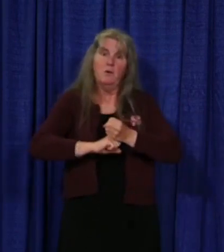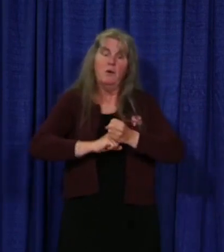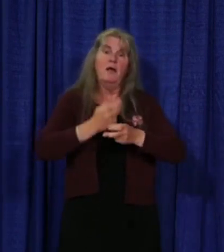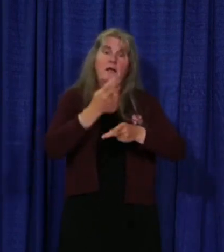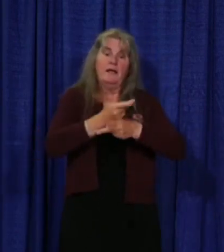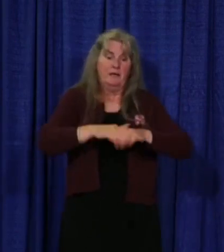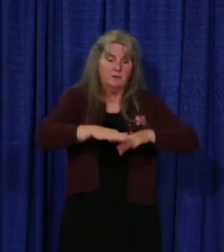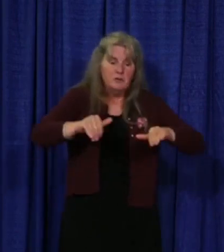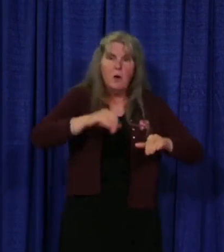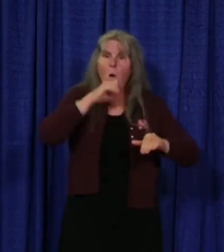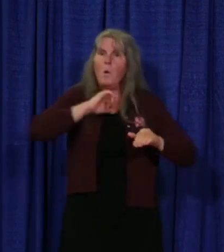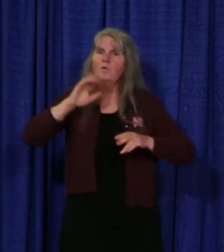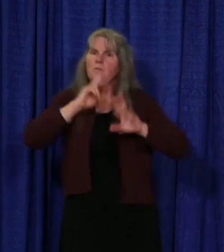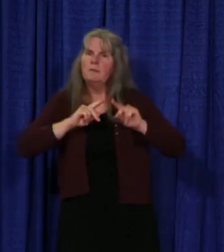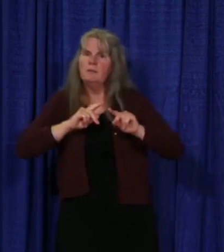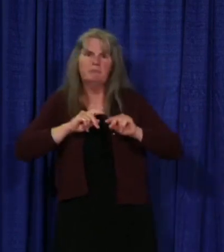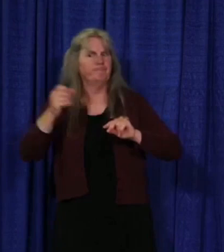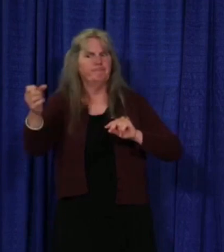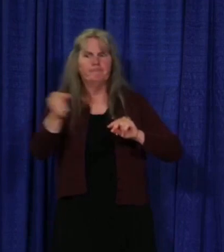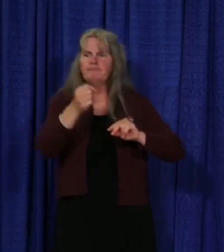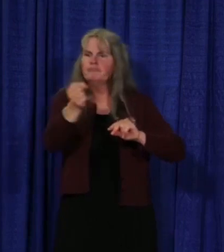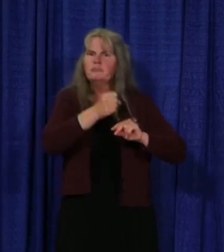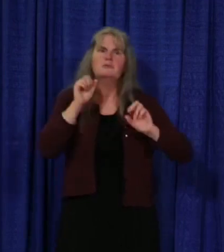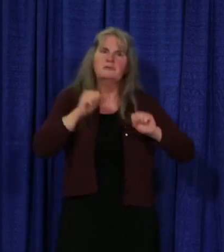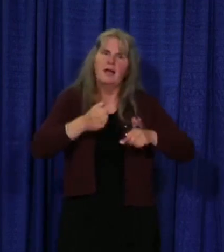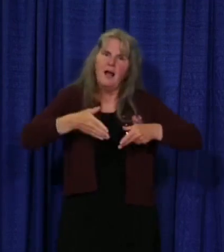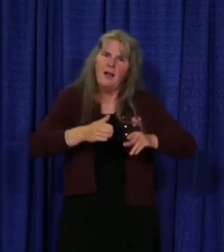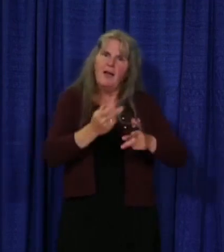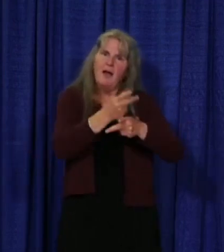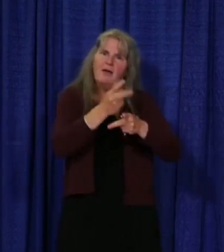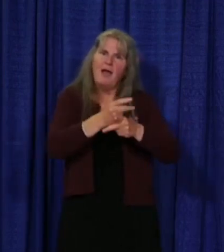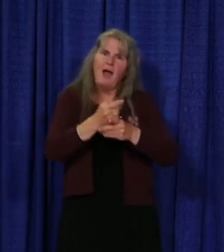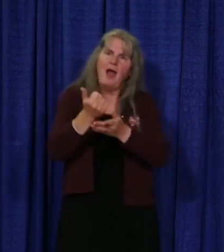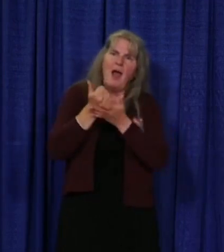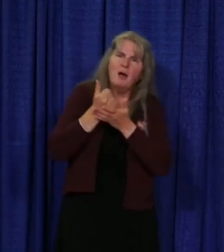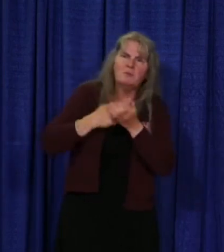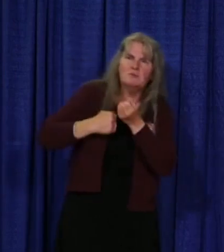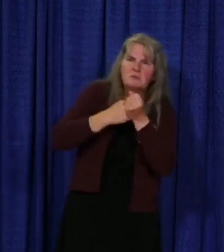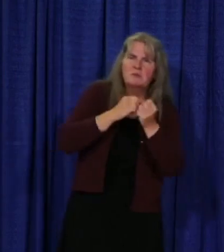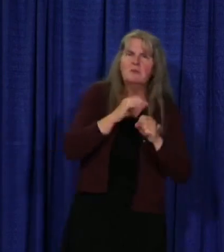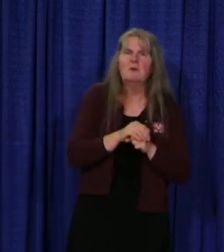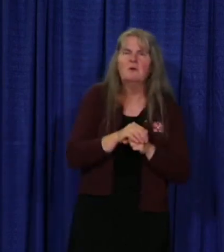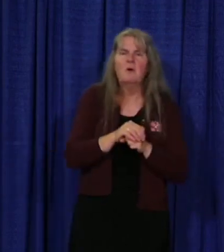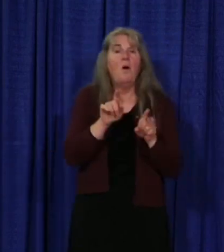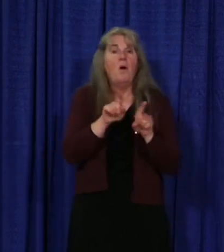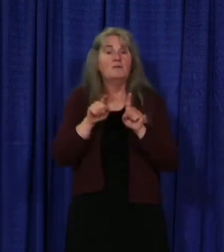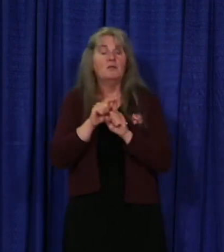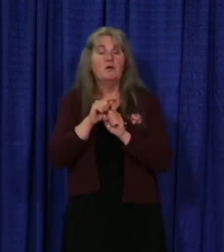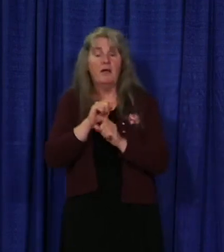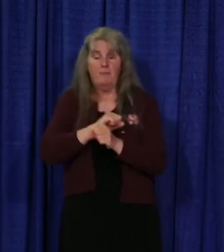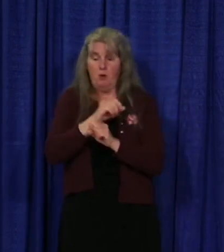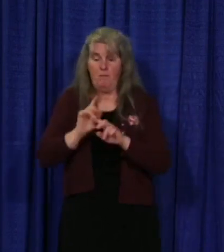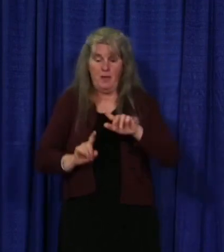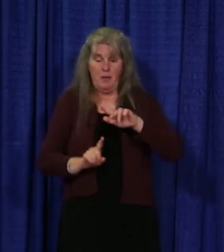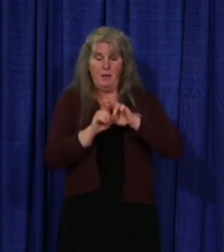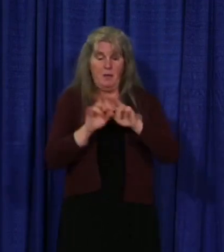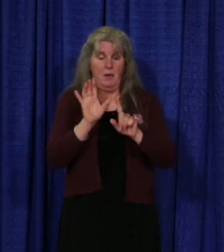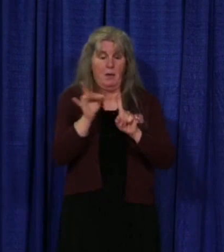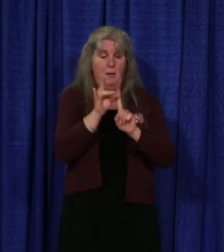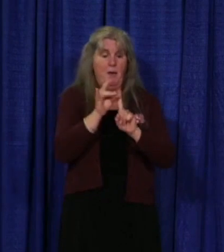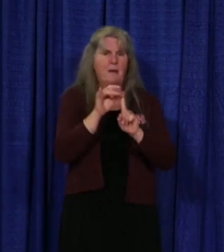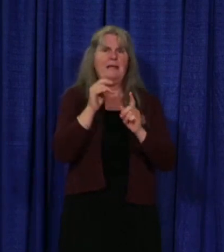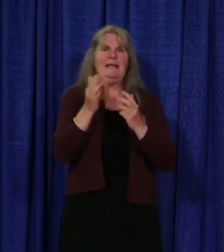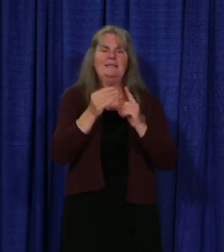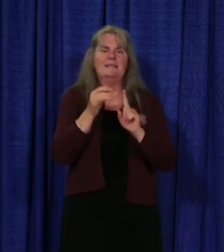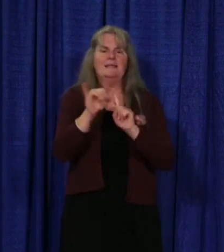childcare or elder care if needed. It also allows for rapid contact tracing in the event of a case of COVID-19 within